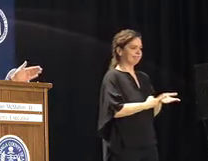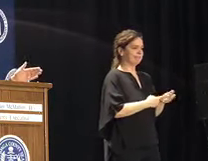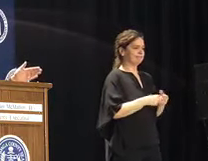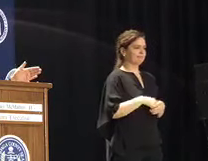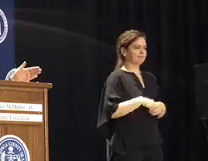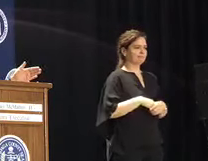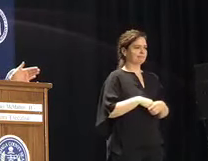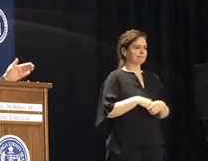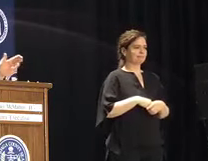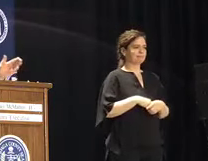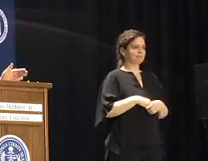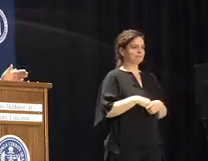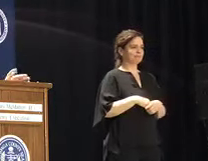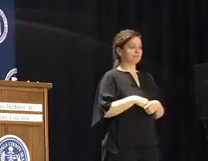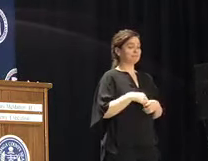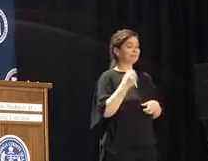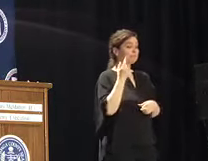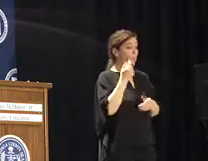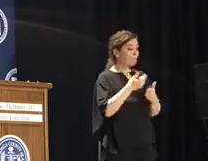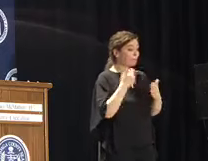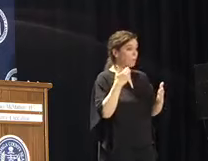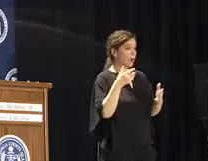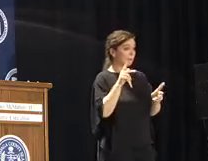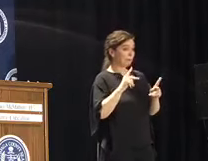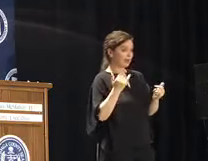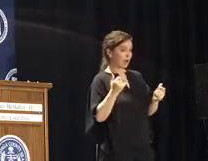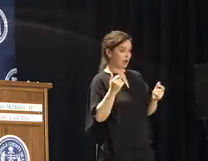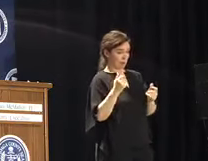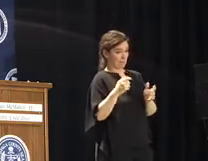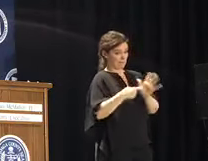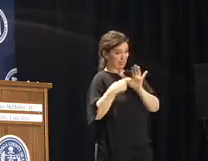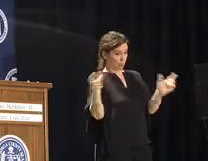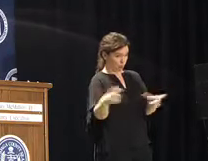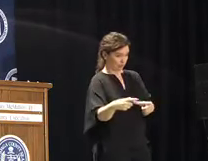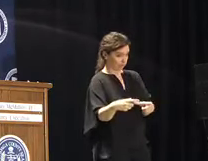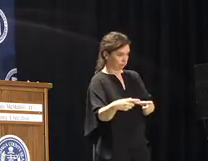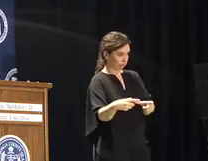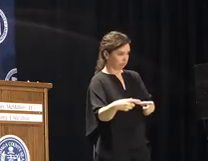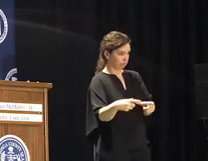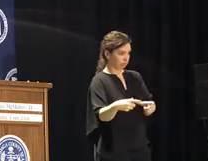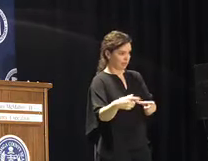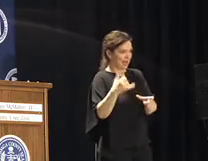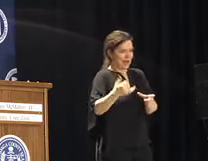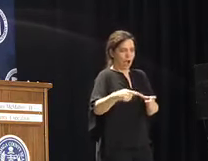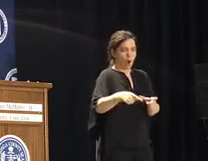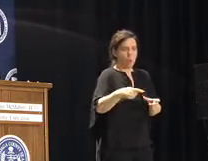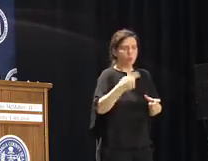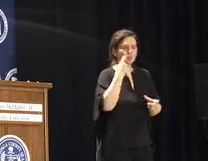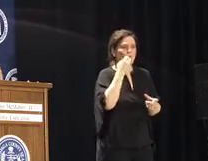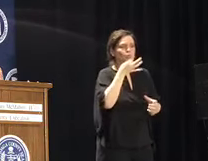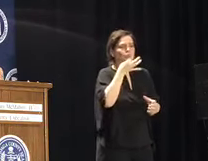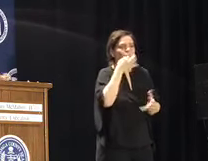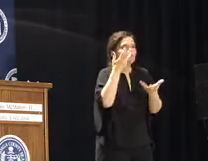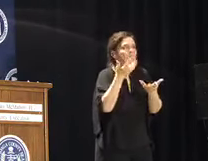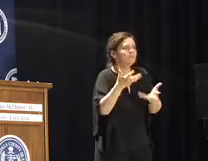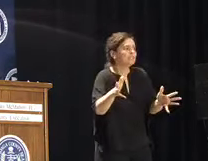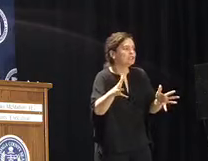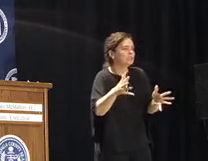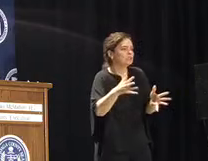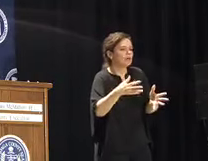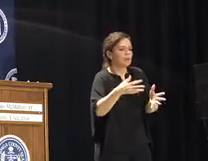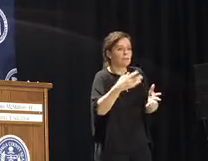start seeing people get better. I'm very happy that part of this, which is frustrating for me, and